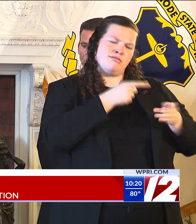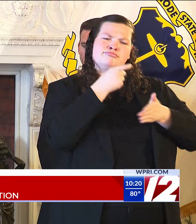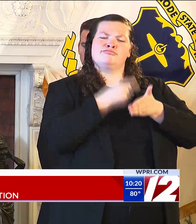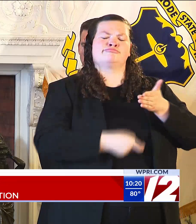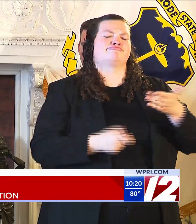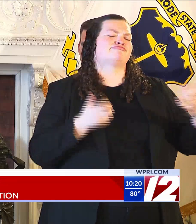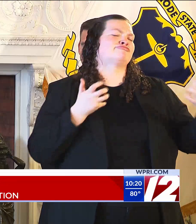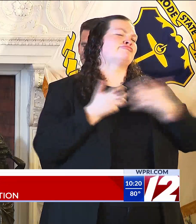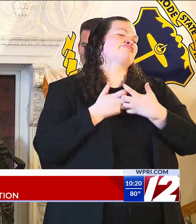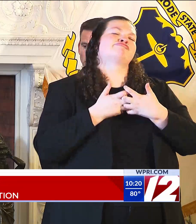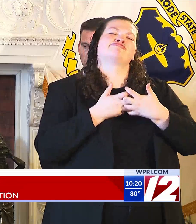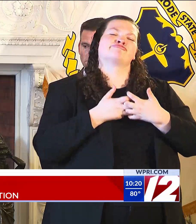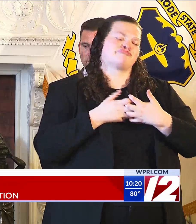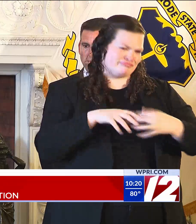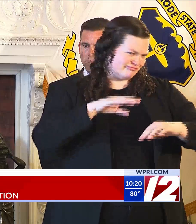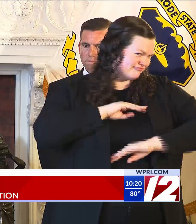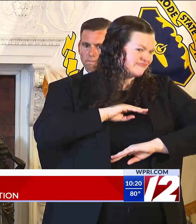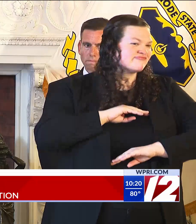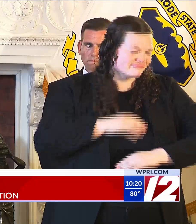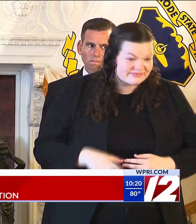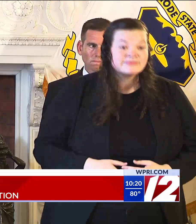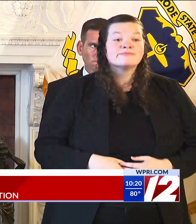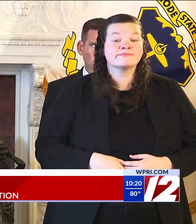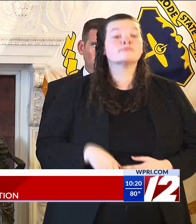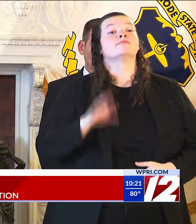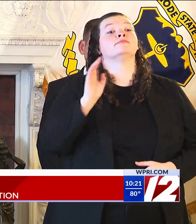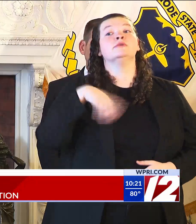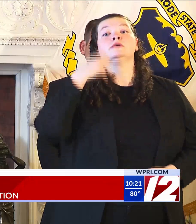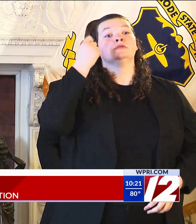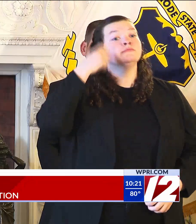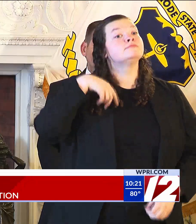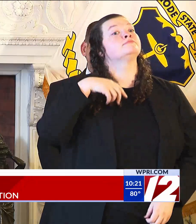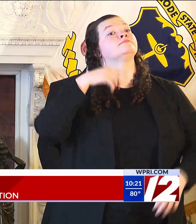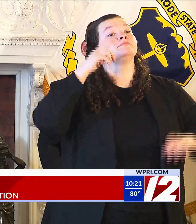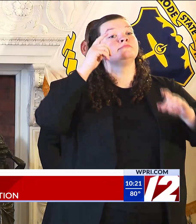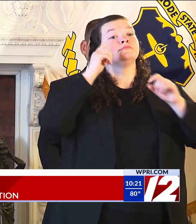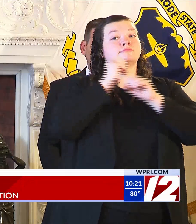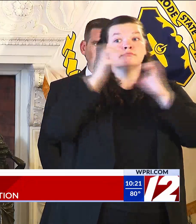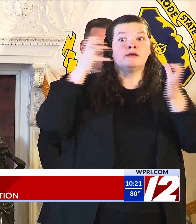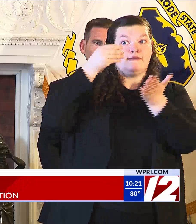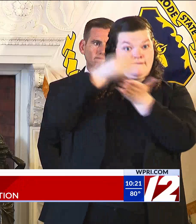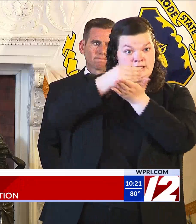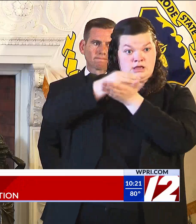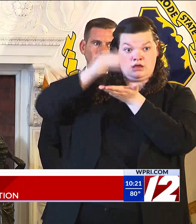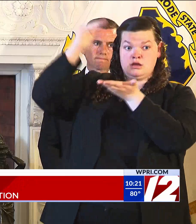And it's under the funding that we already have in place to build a